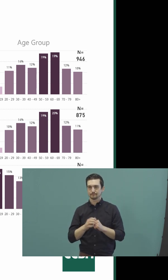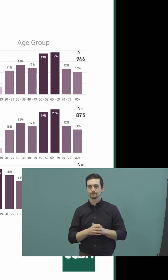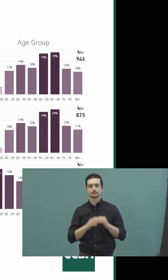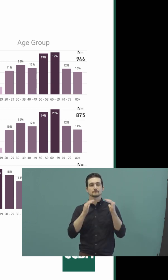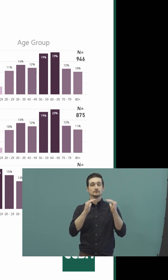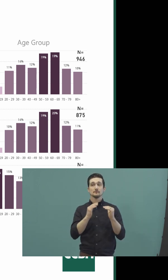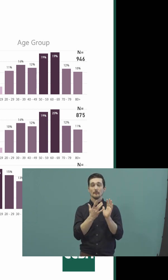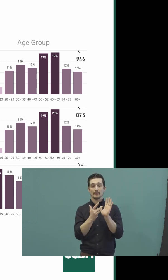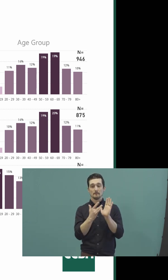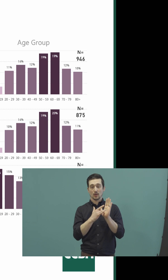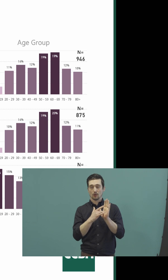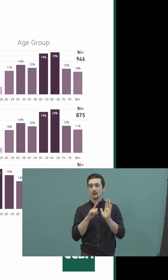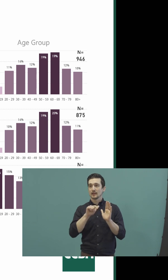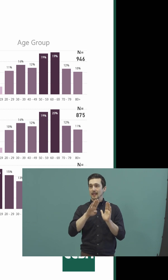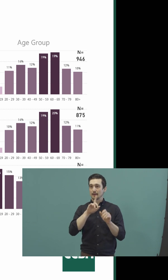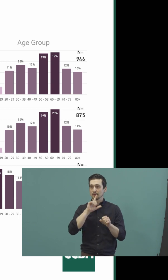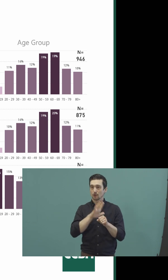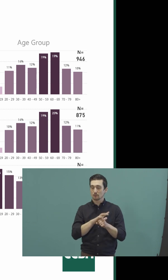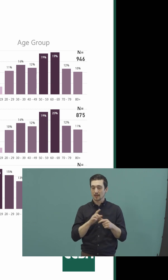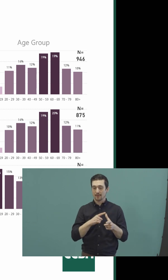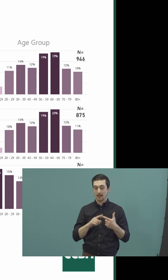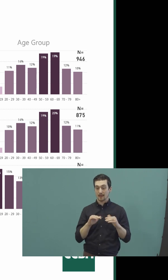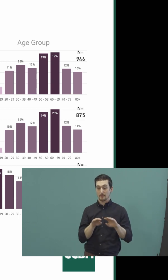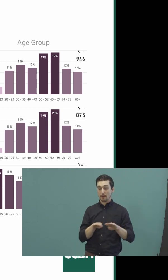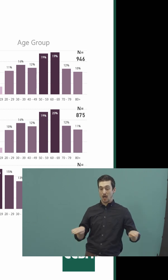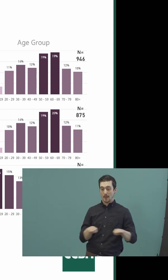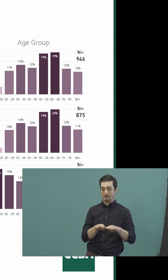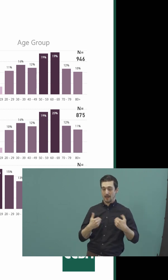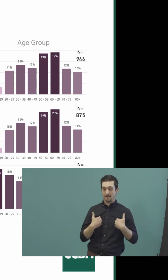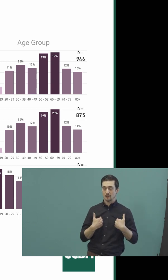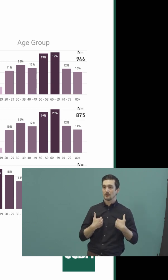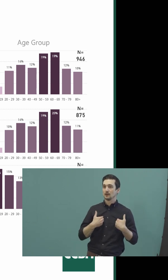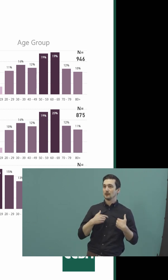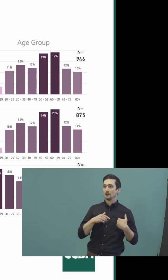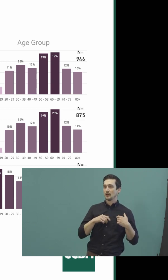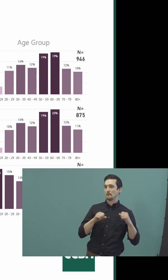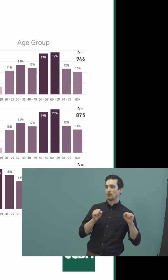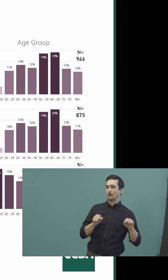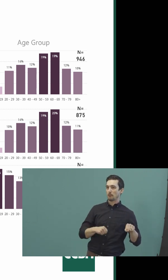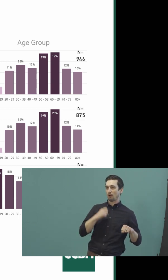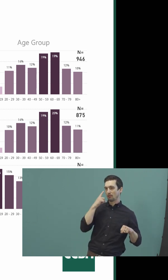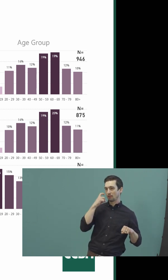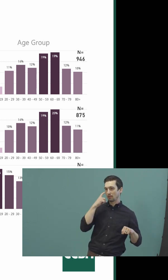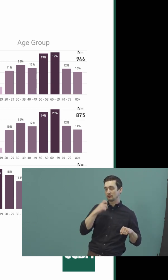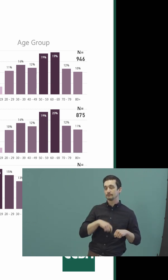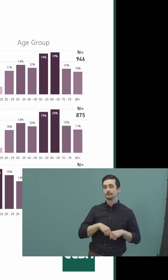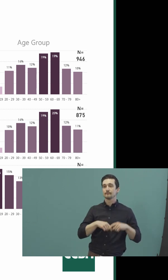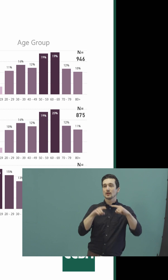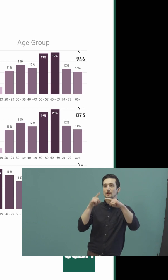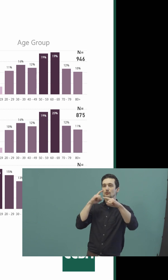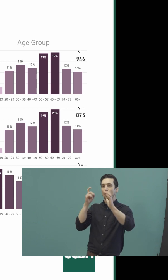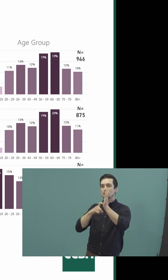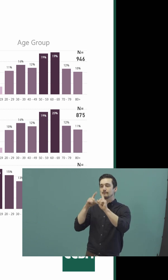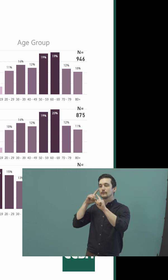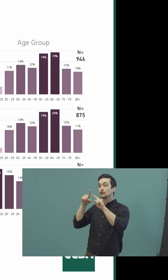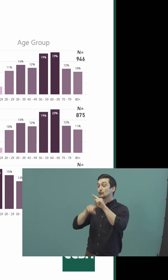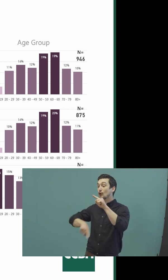confirmed in the middle and probable at the bottom. The circles represent